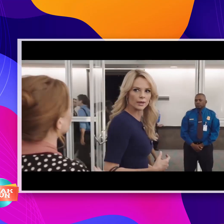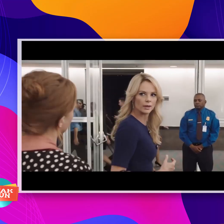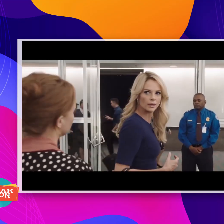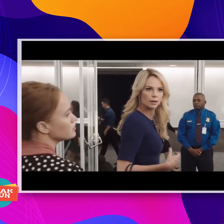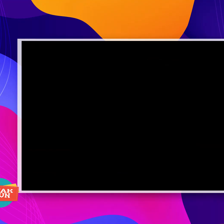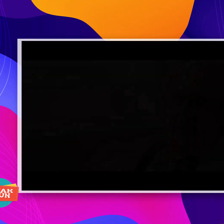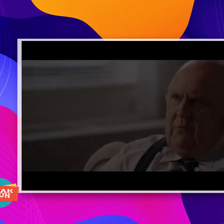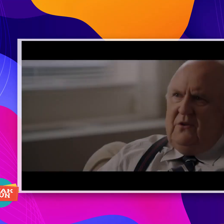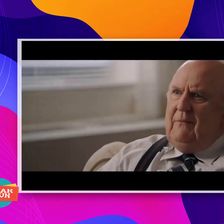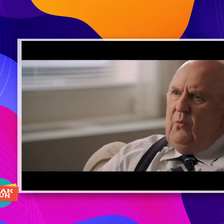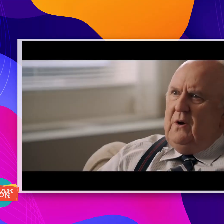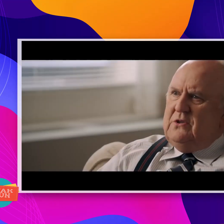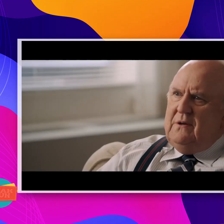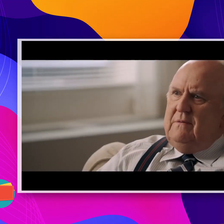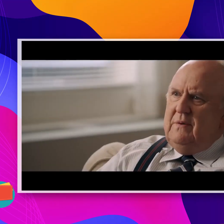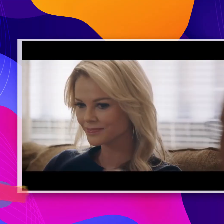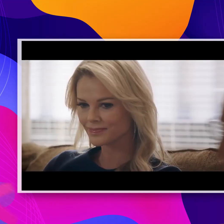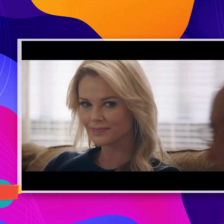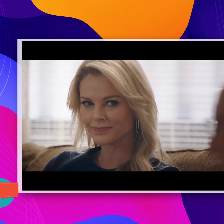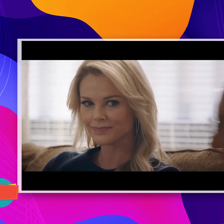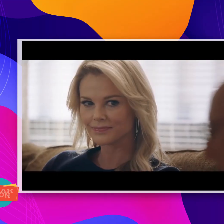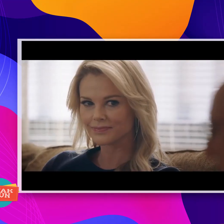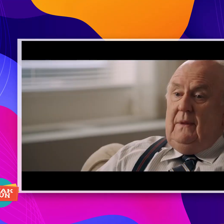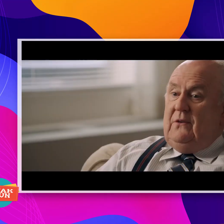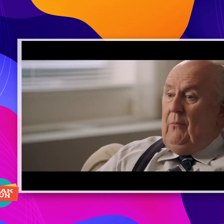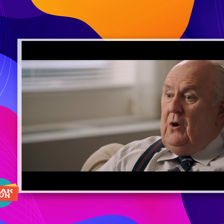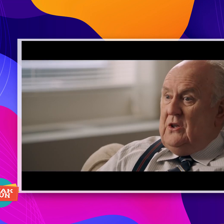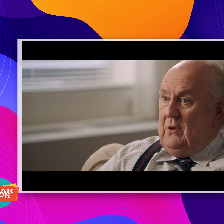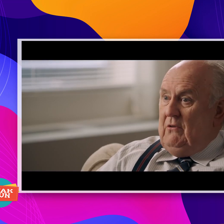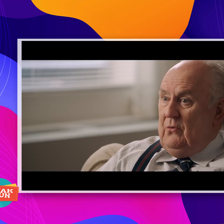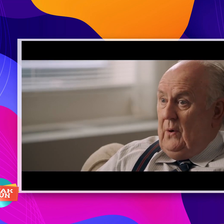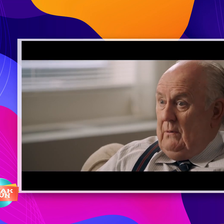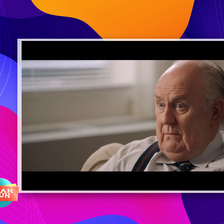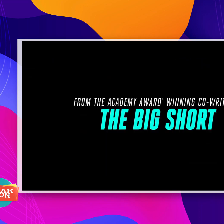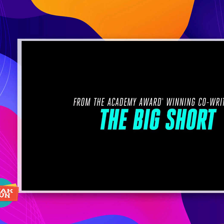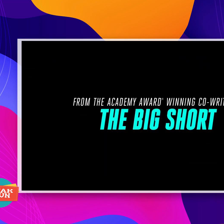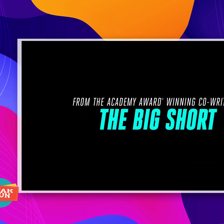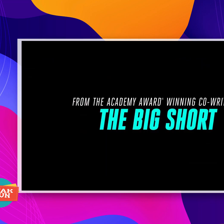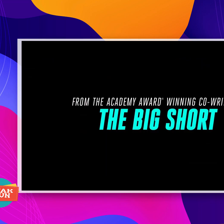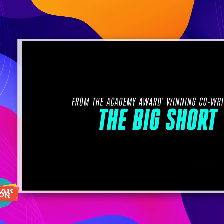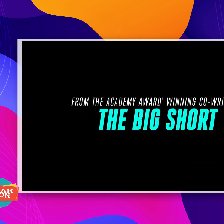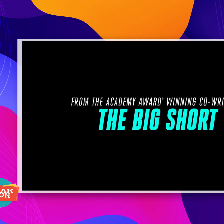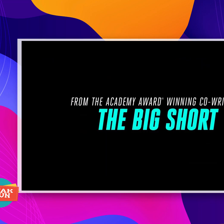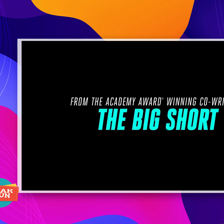No. Nobody stops watching because of a conflict. They stop watching when there isn't one. I want to